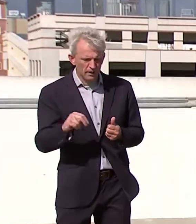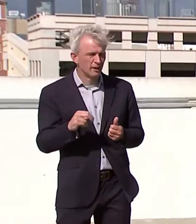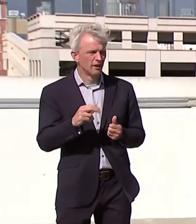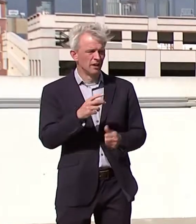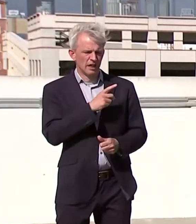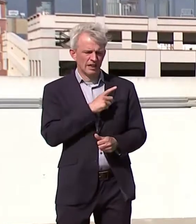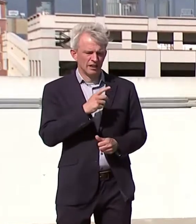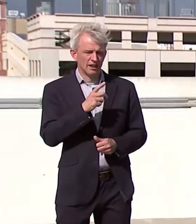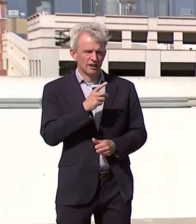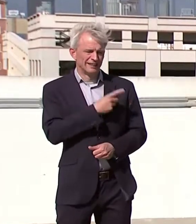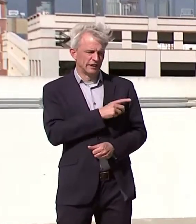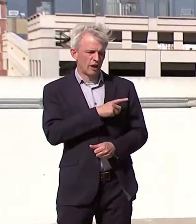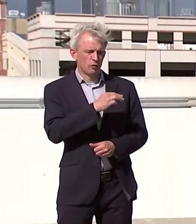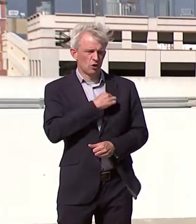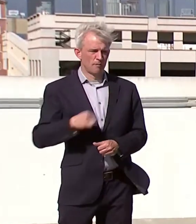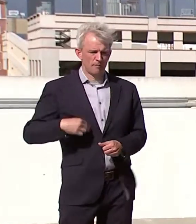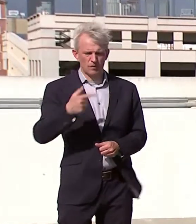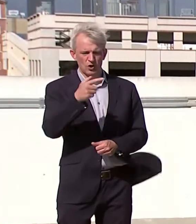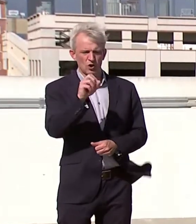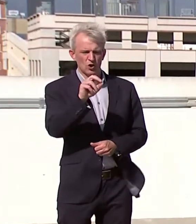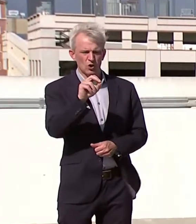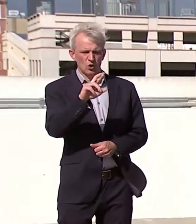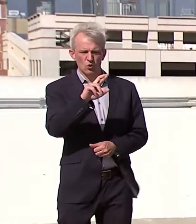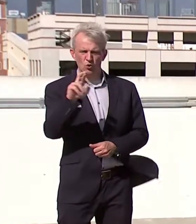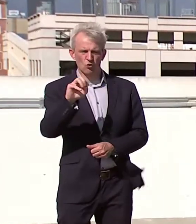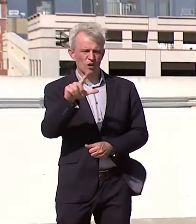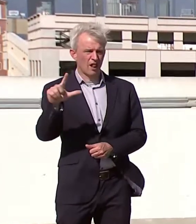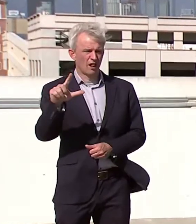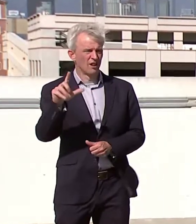Gorrell, such an extraordinary group.